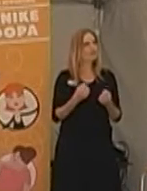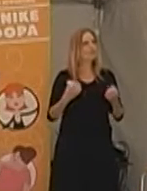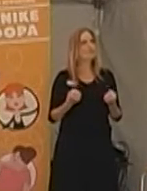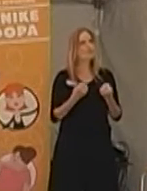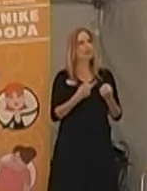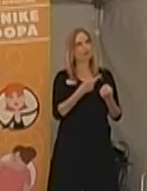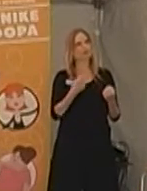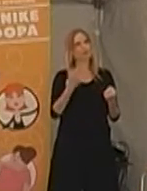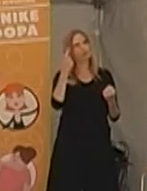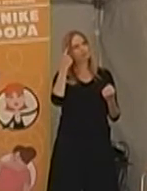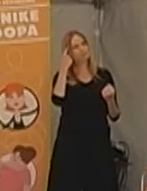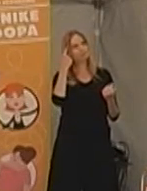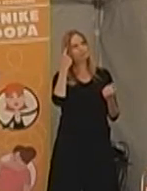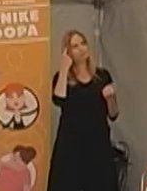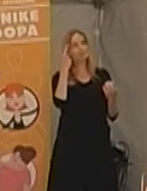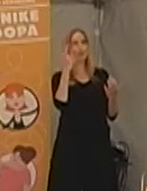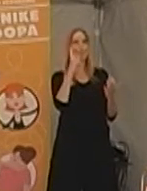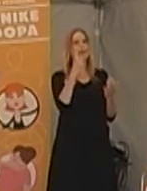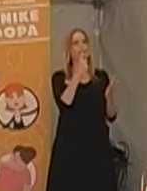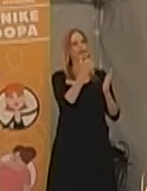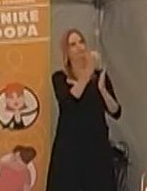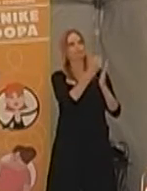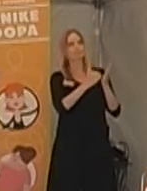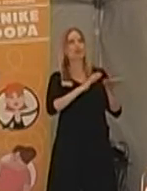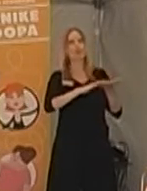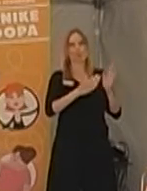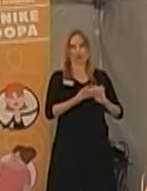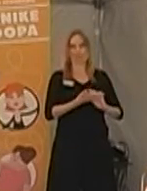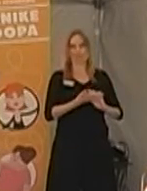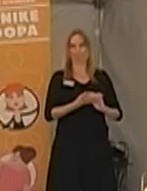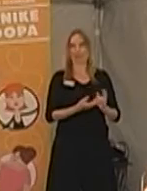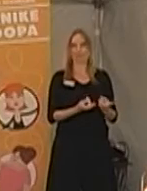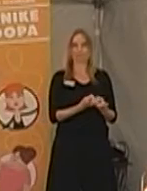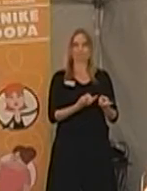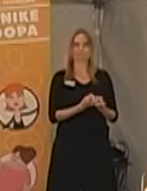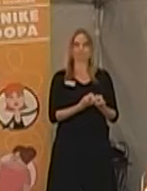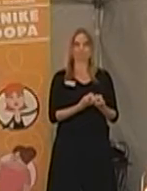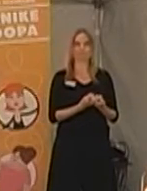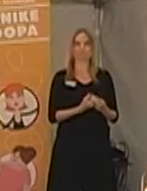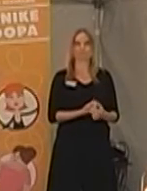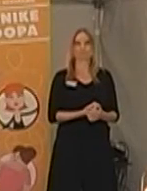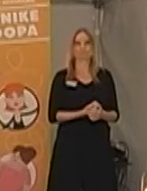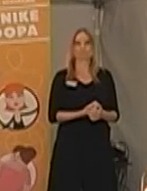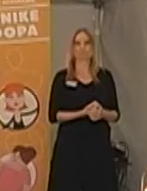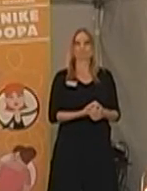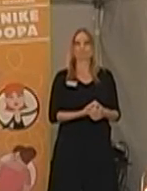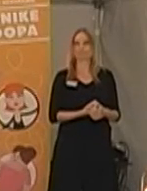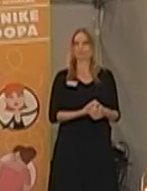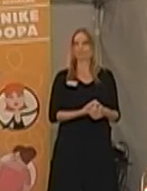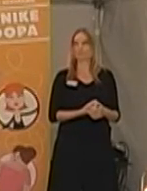a standard or some sort of a level of agreement here, just to kind of